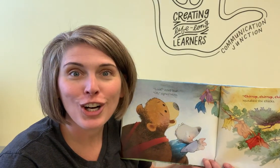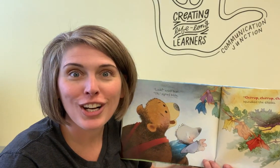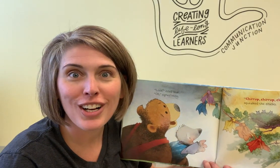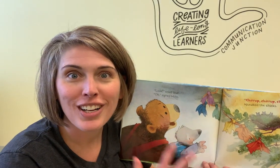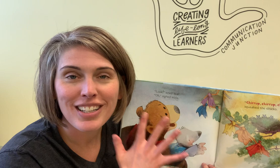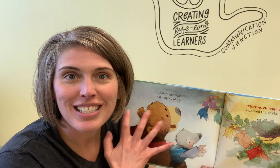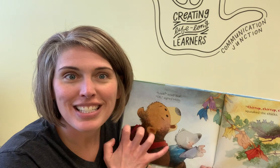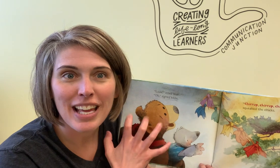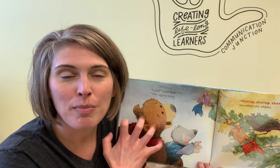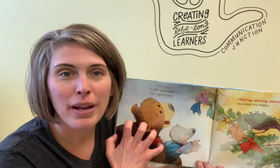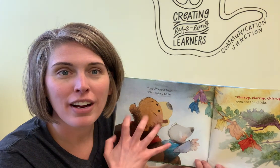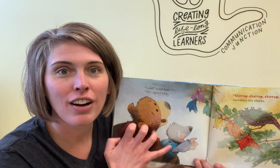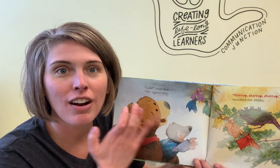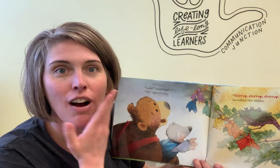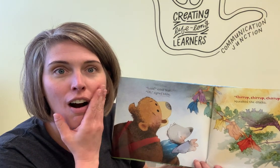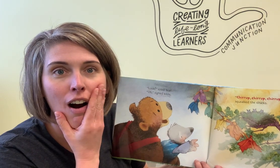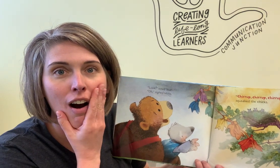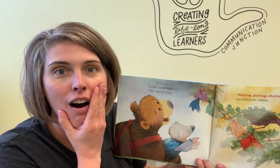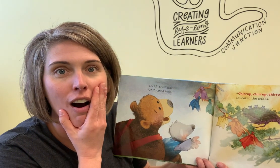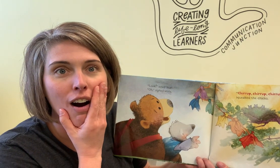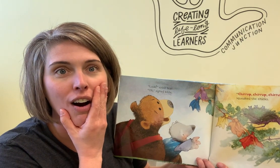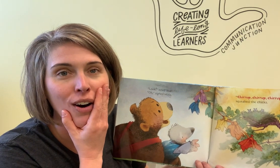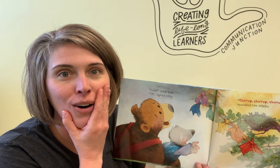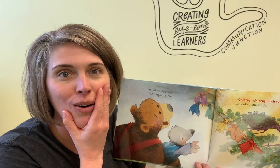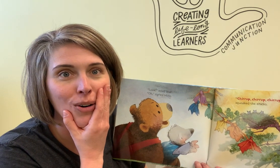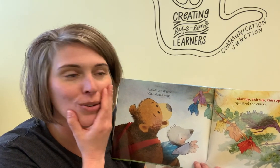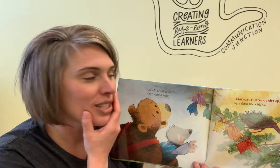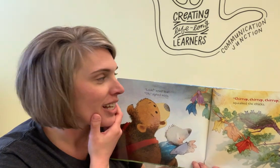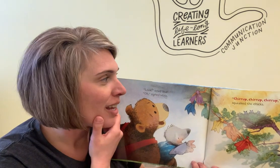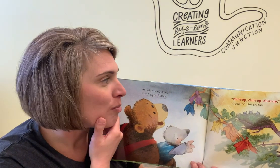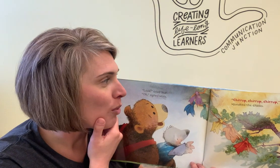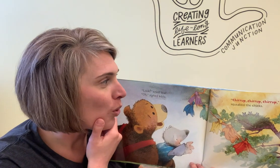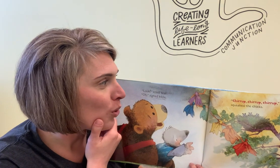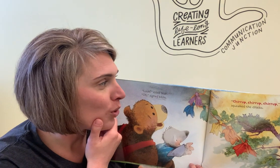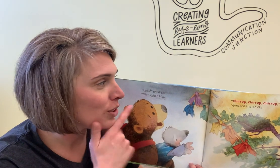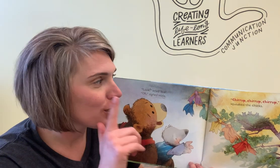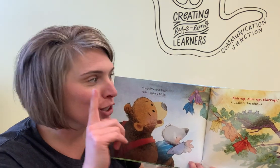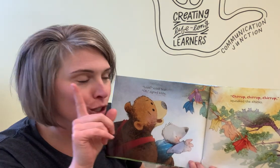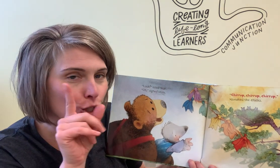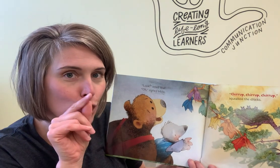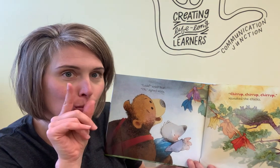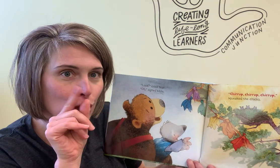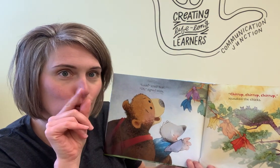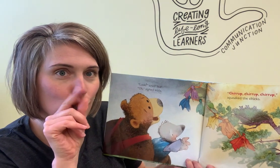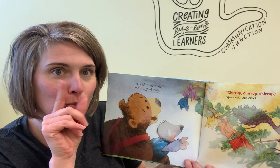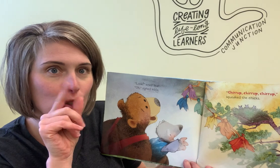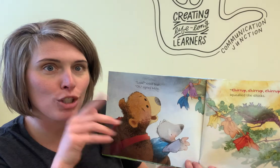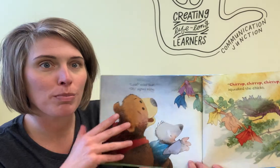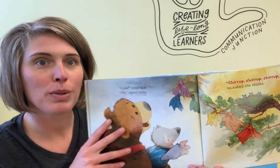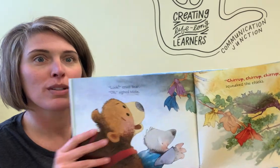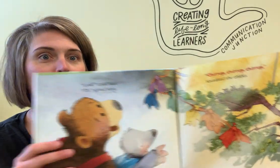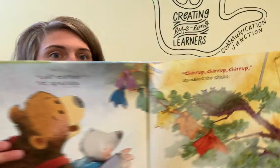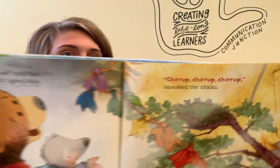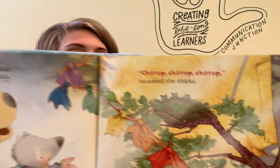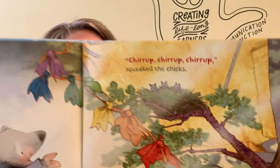Look, said Bear. Oh, said Mole. Chirp, chirp, chirp, chirp.